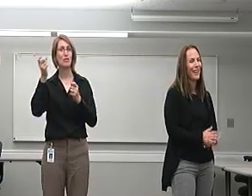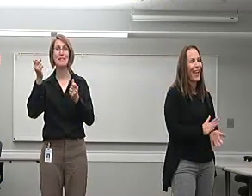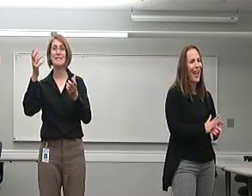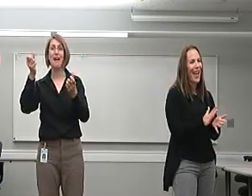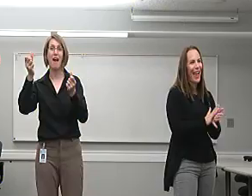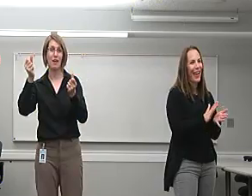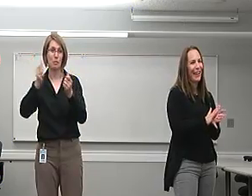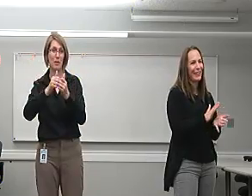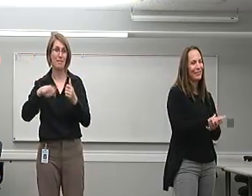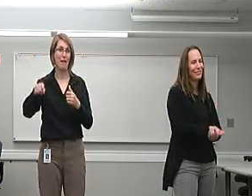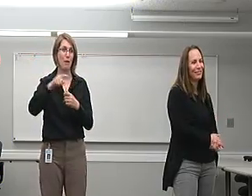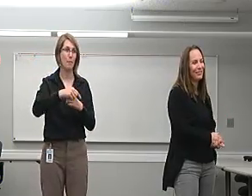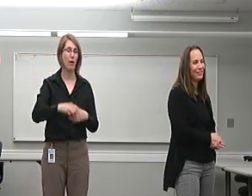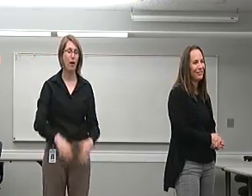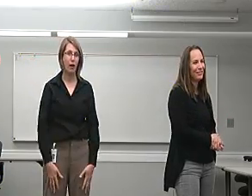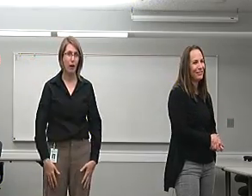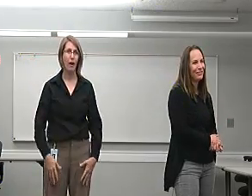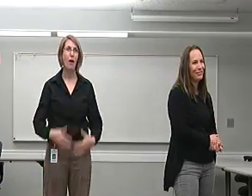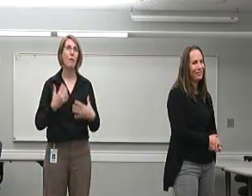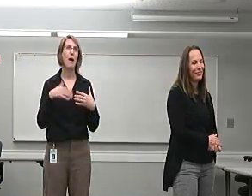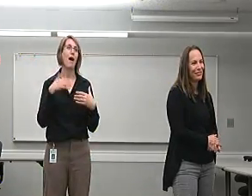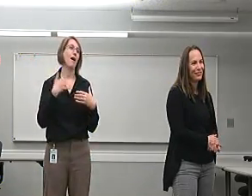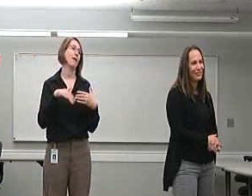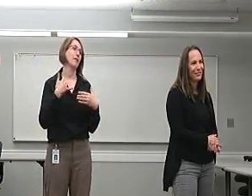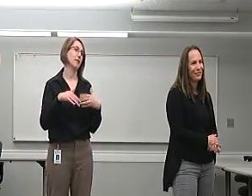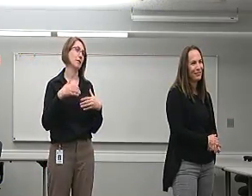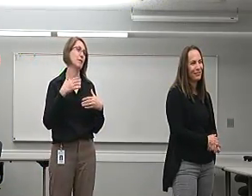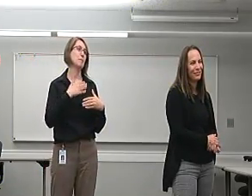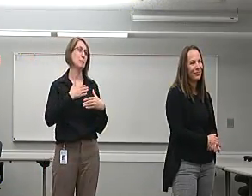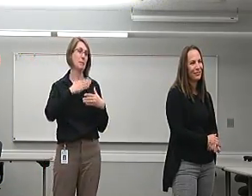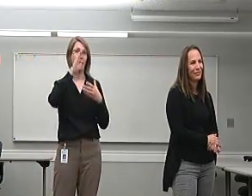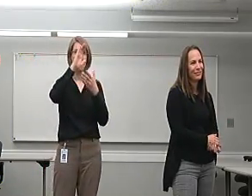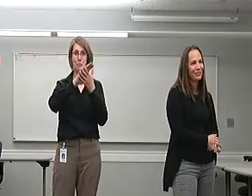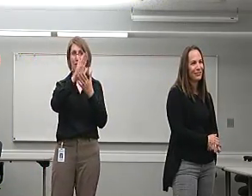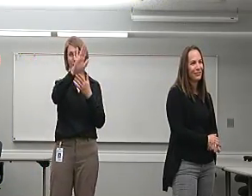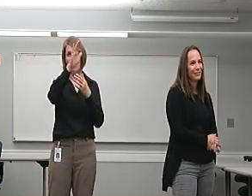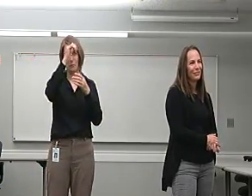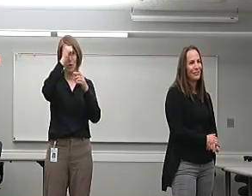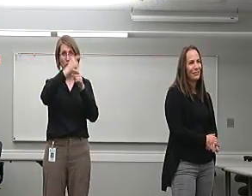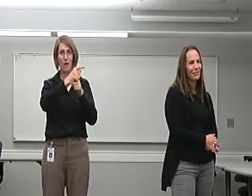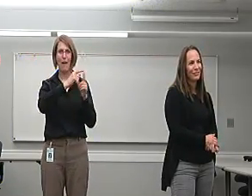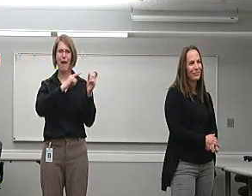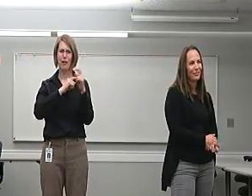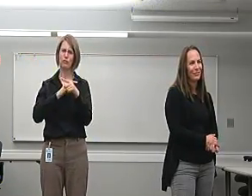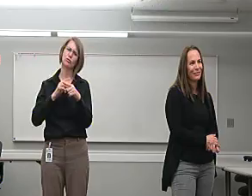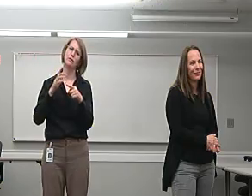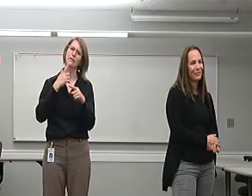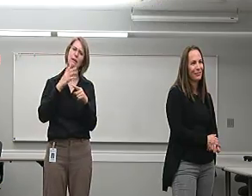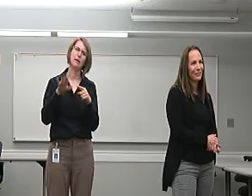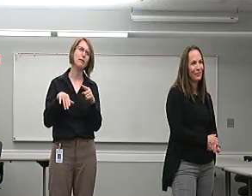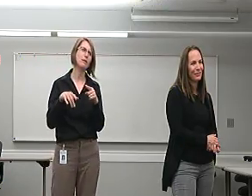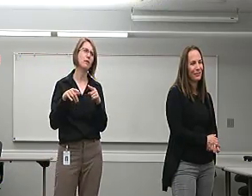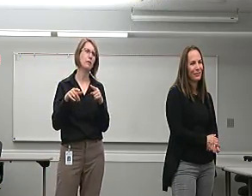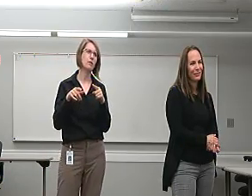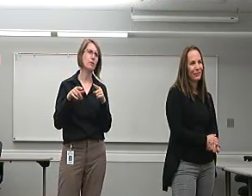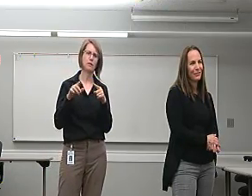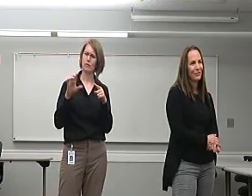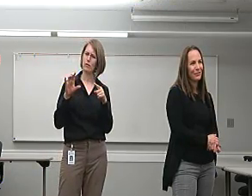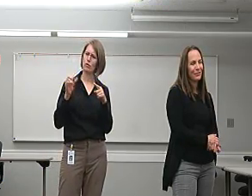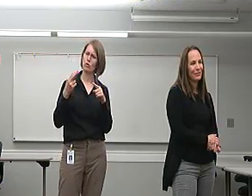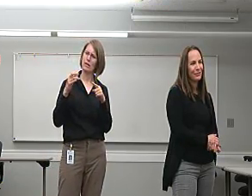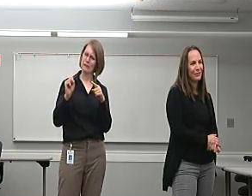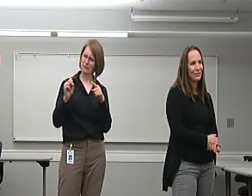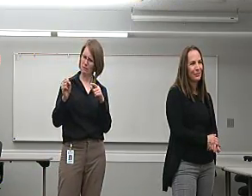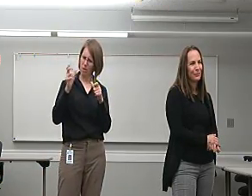And my husband's brother asked her, he goes, oh, Chris, that's so awesome that you knew